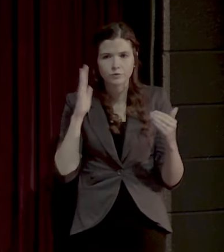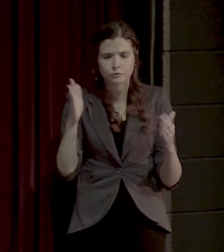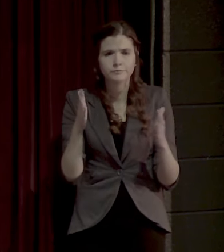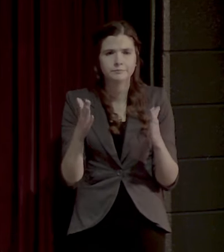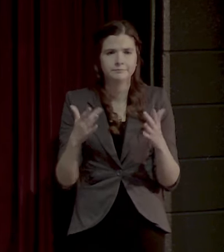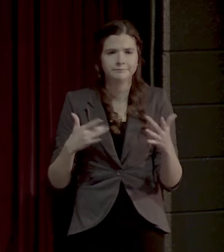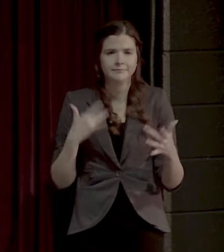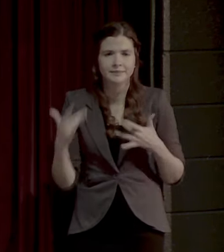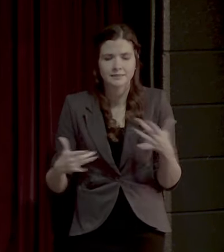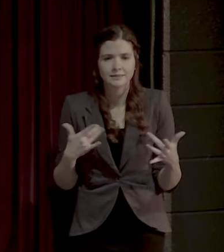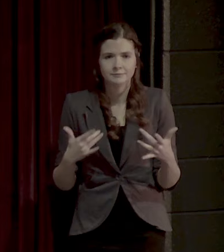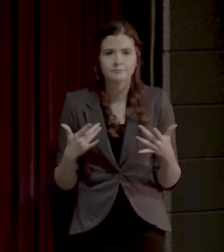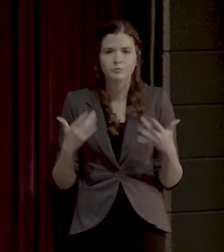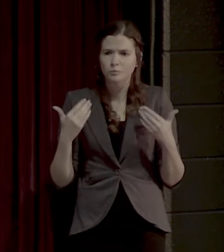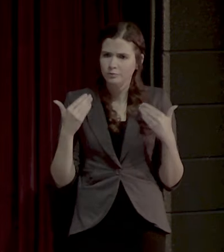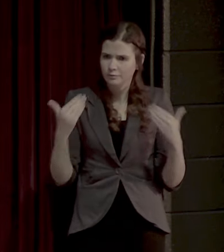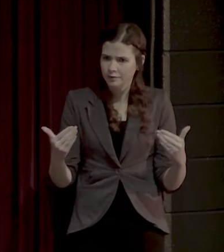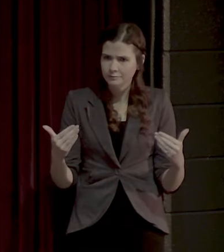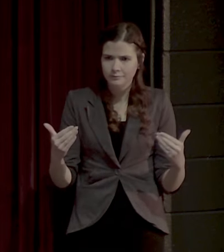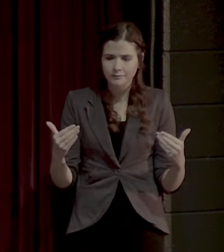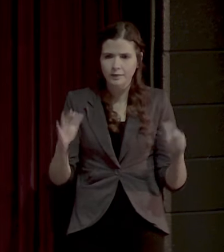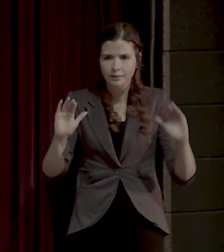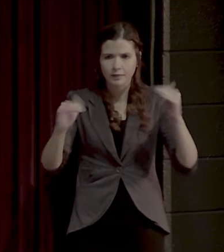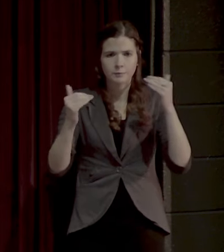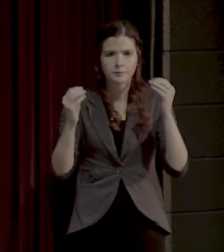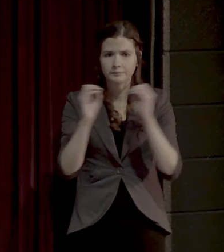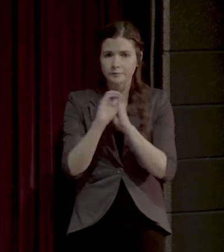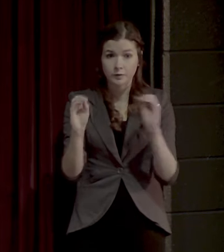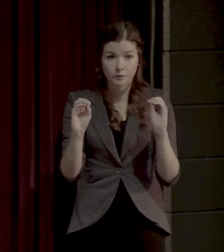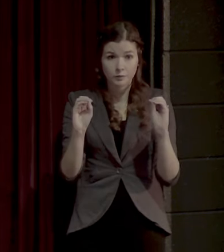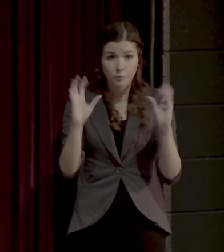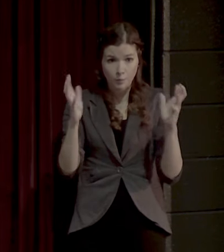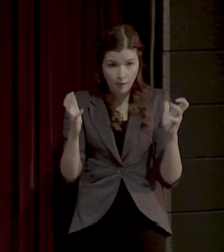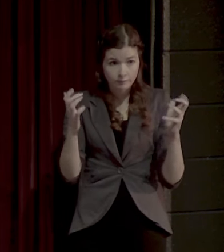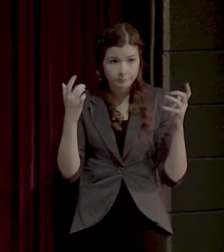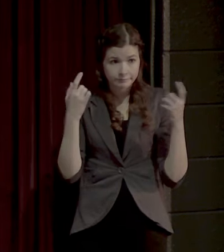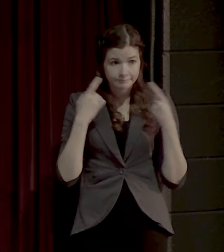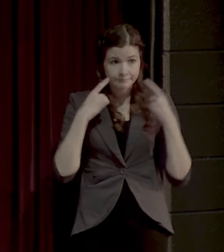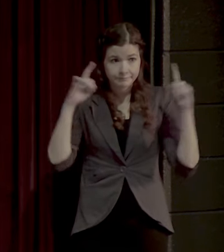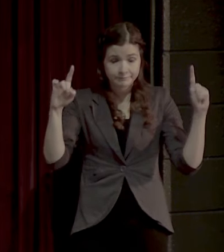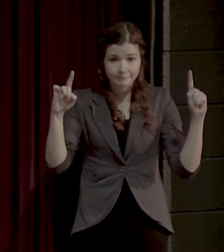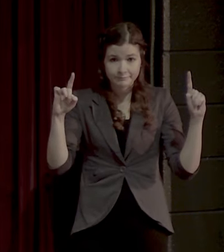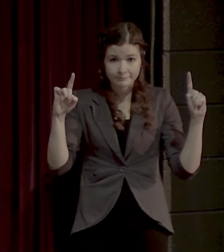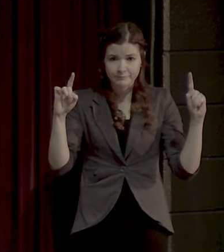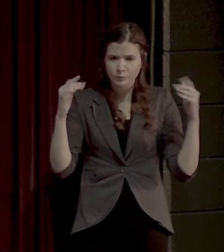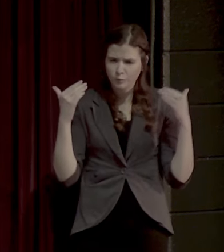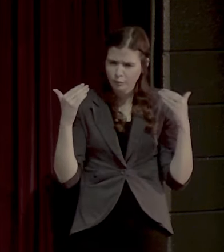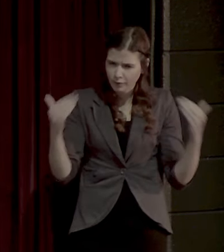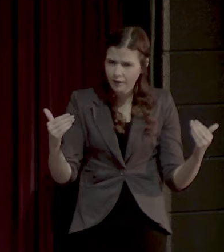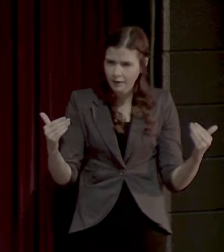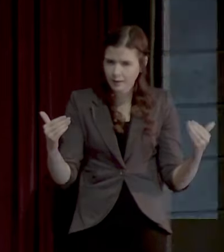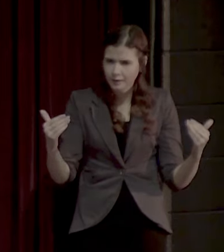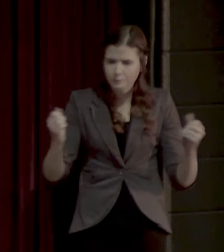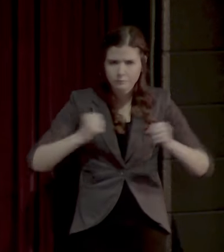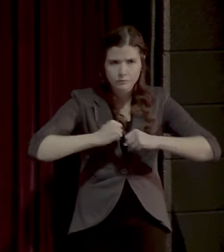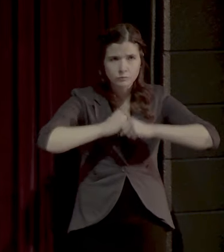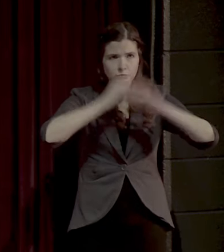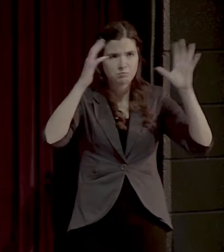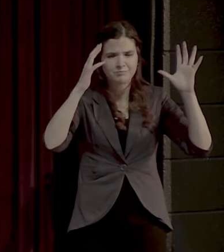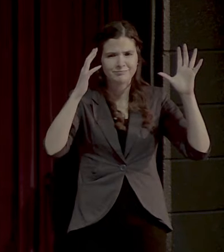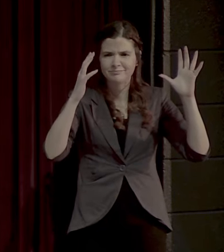enthusiasm. Dare to place no limits onto what you hope to accomplish. Dare to dream big and realize it's not